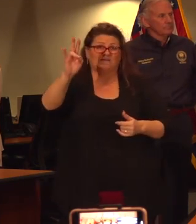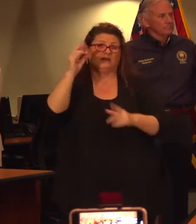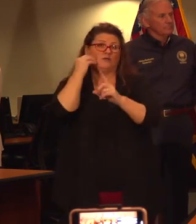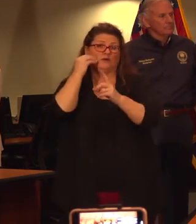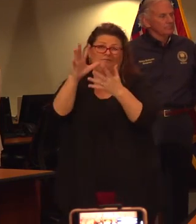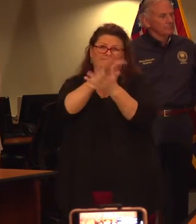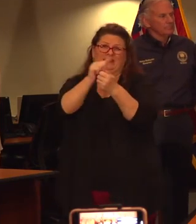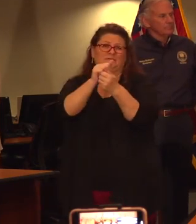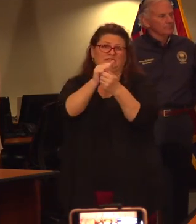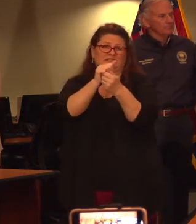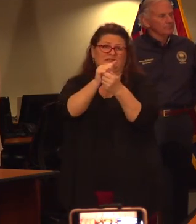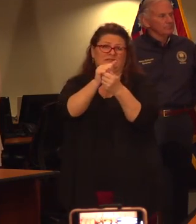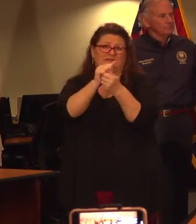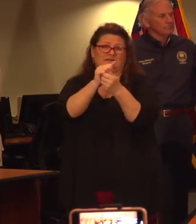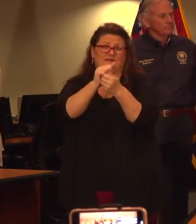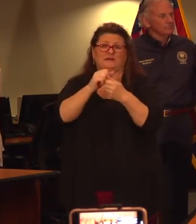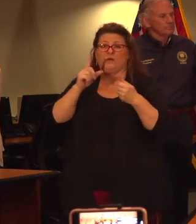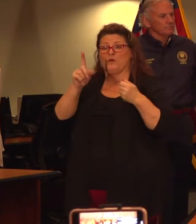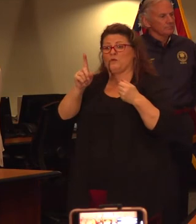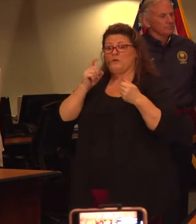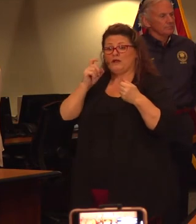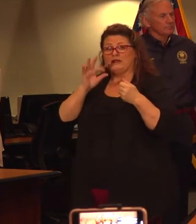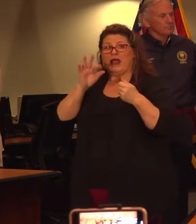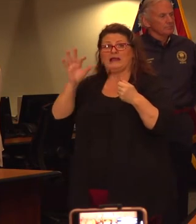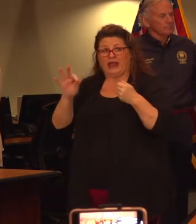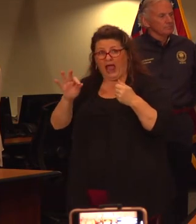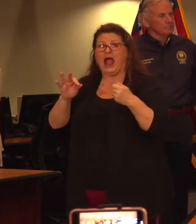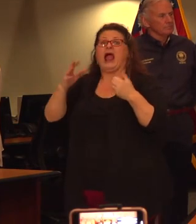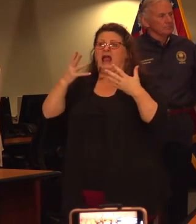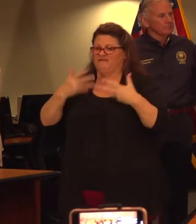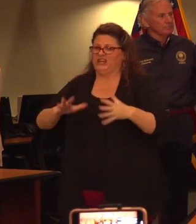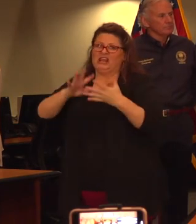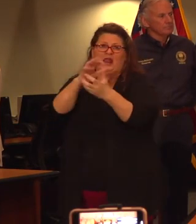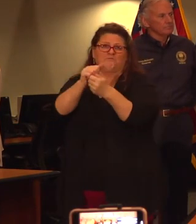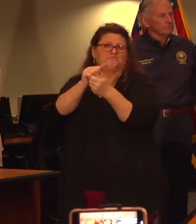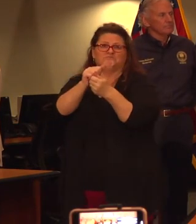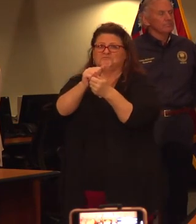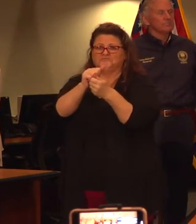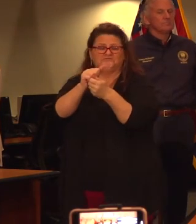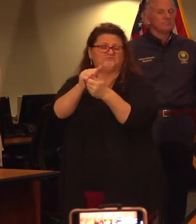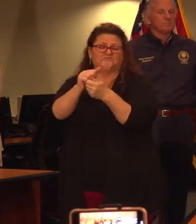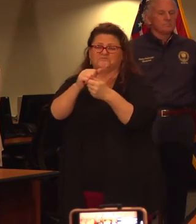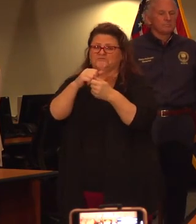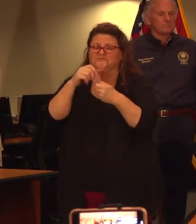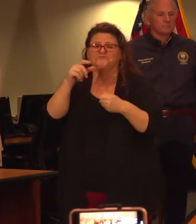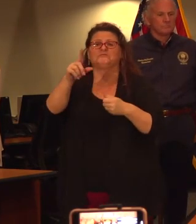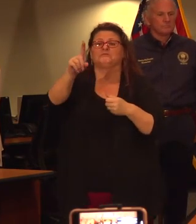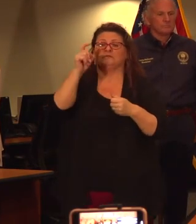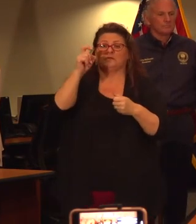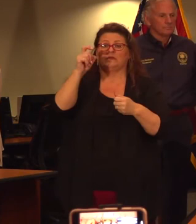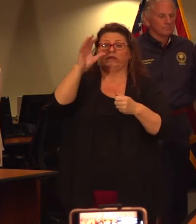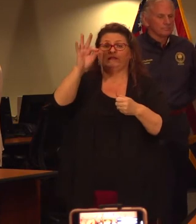damage, and that includes 199 homes with major damage and 198 homes that were destroyed.